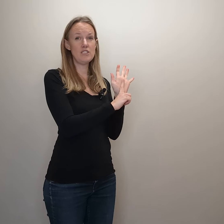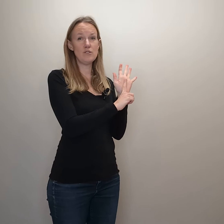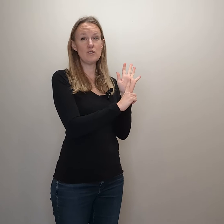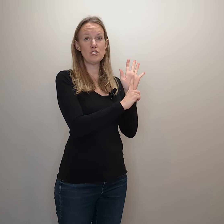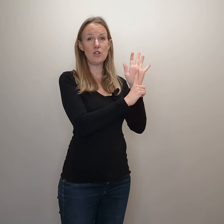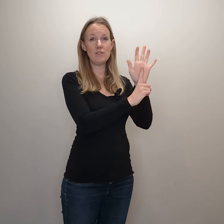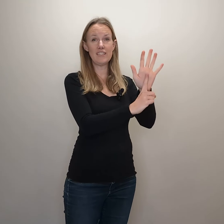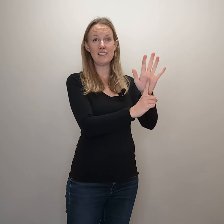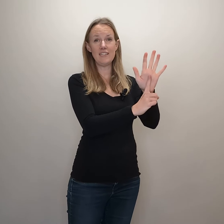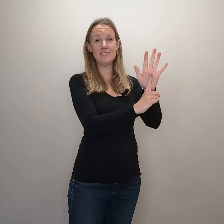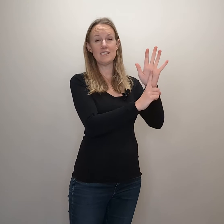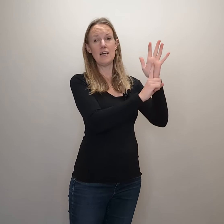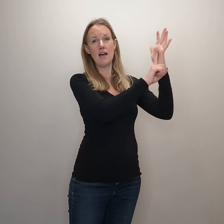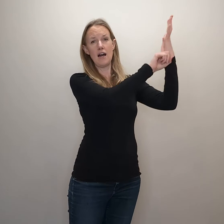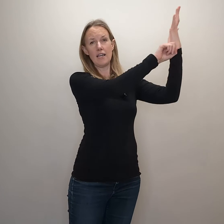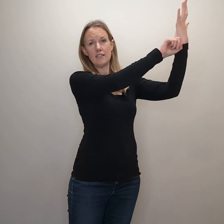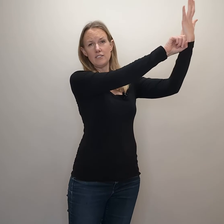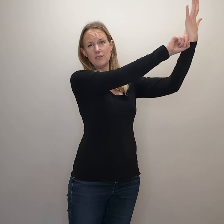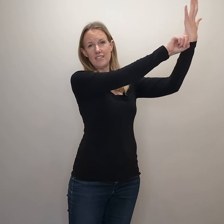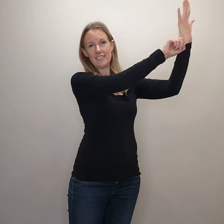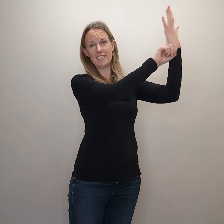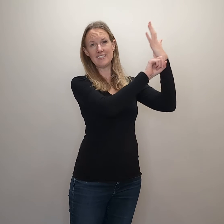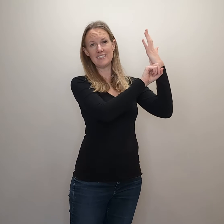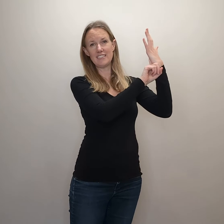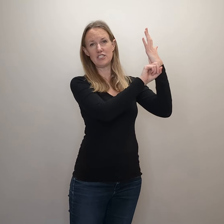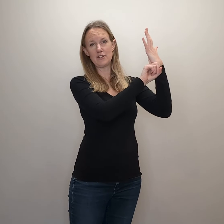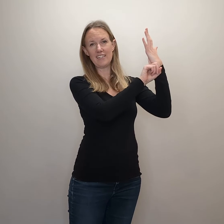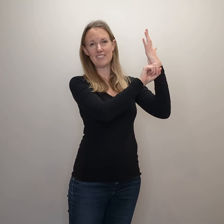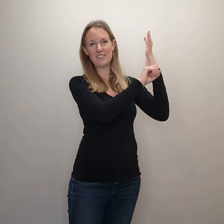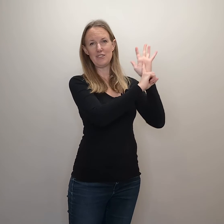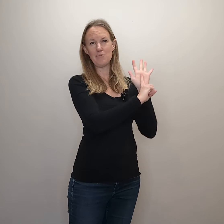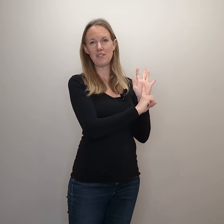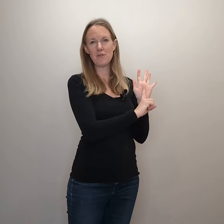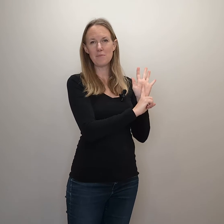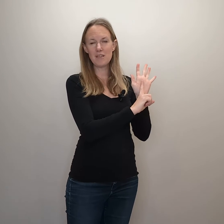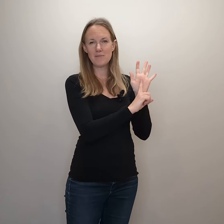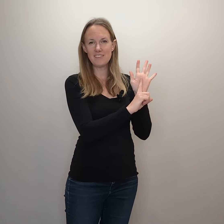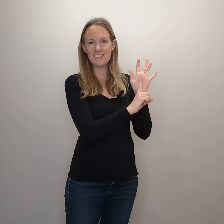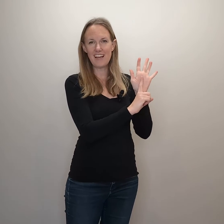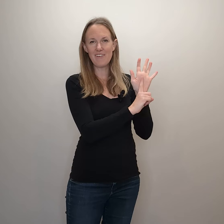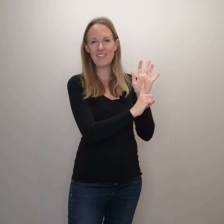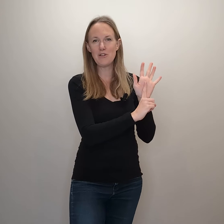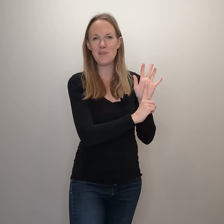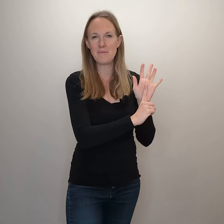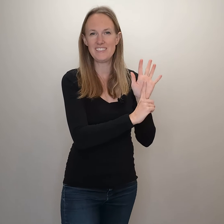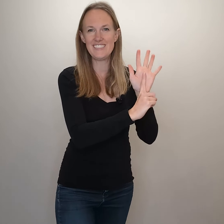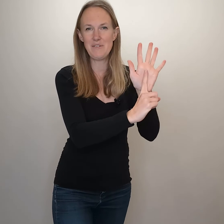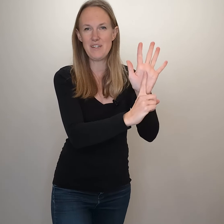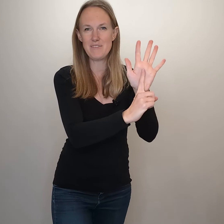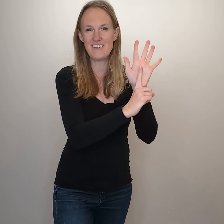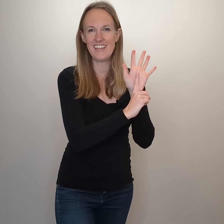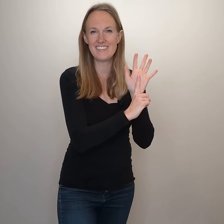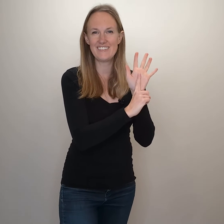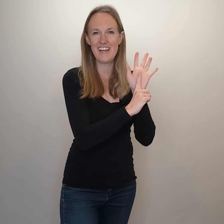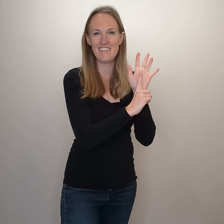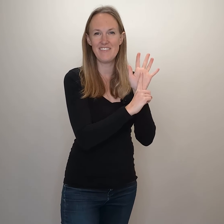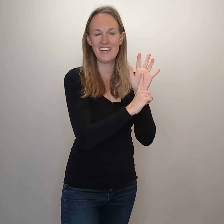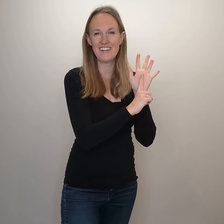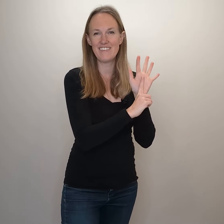do showed like this. I'm going to do it like this because it's directional, but I want you to be able to see what I'm doing. So I have a finger in